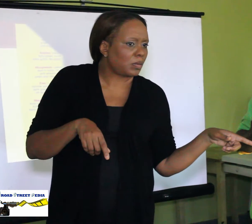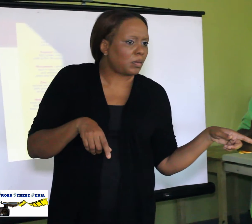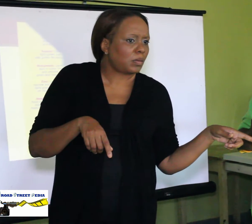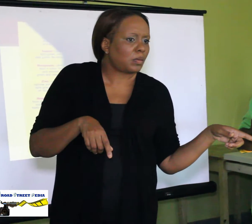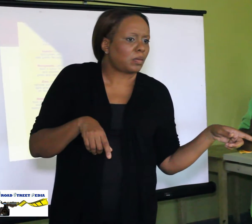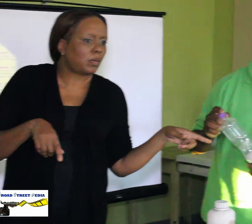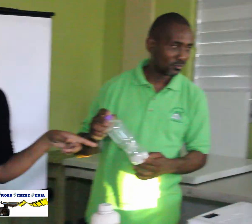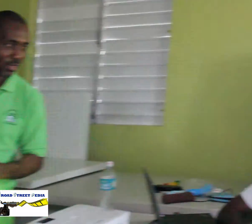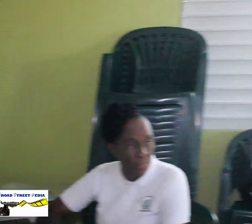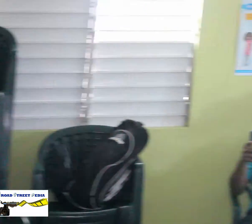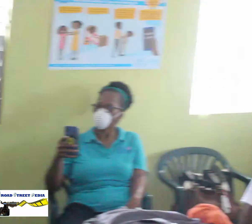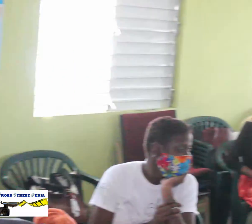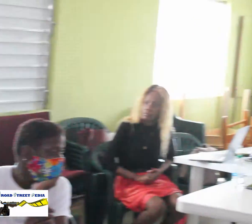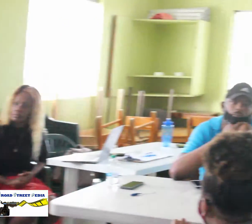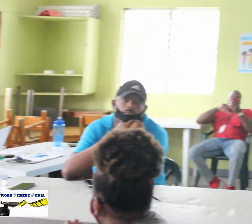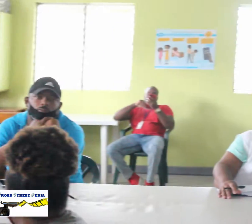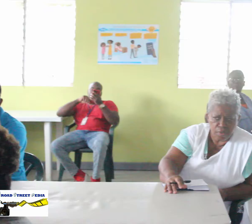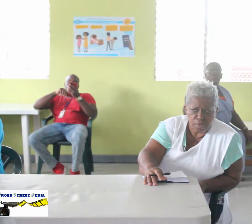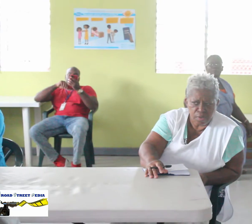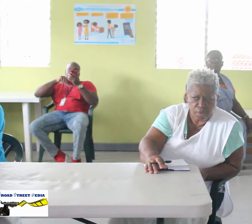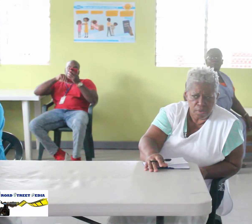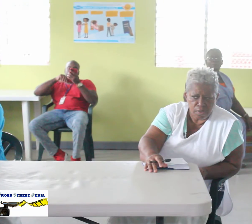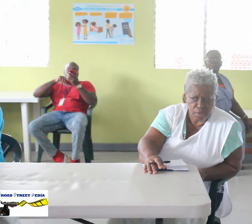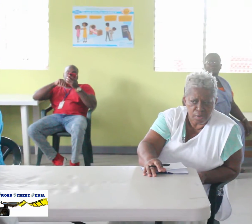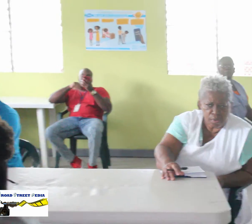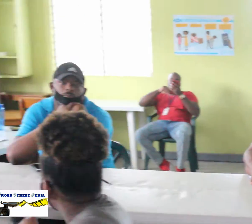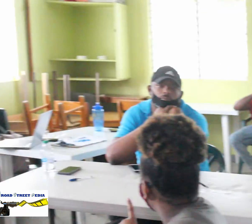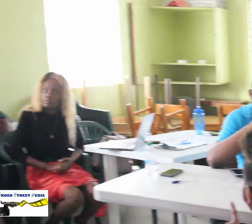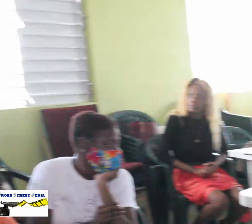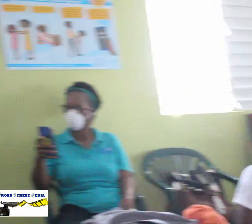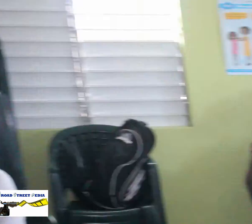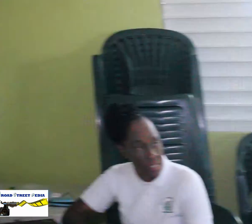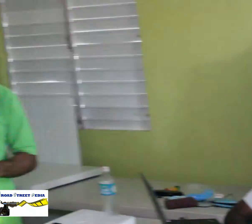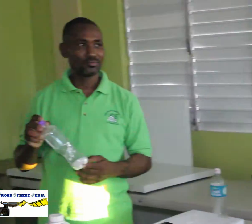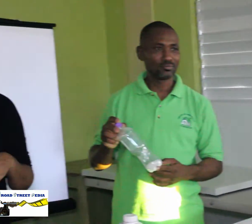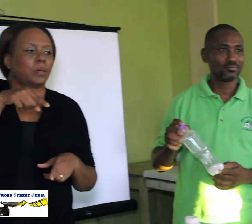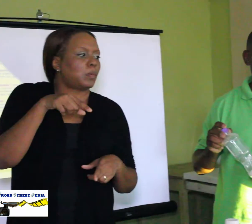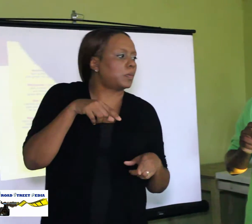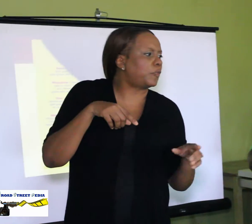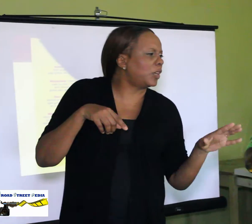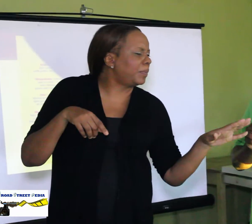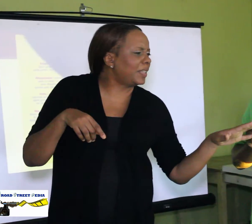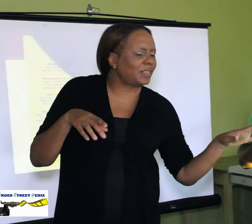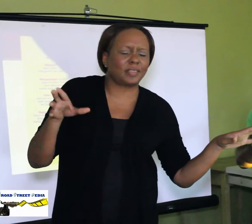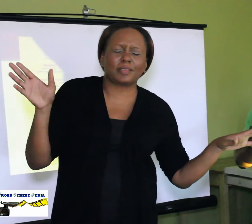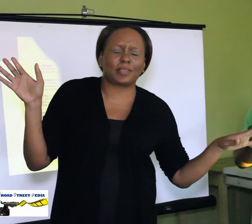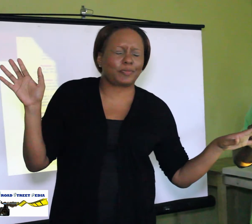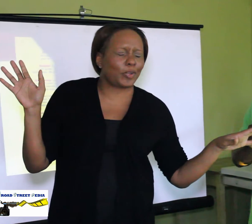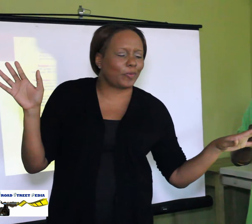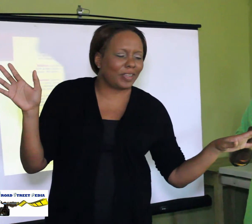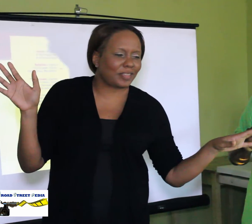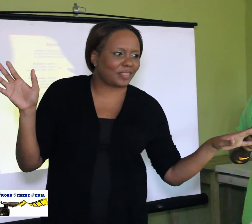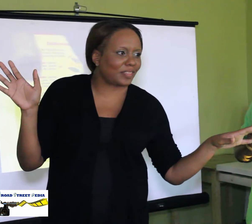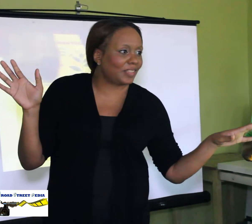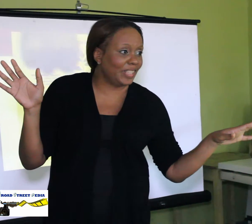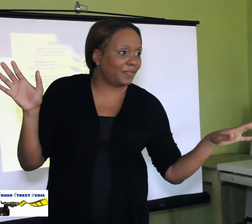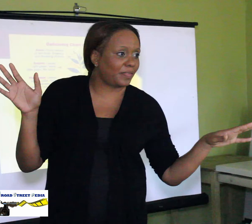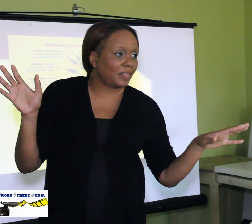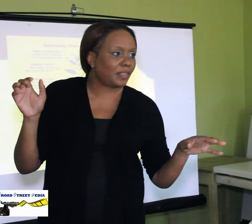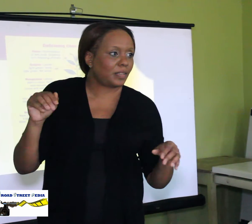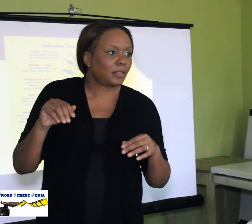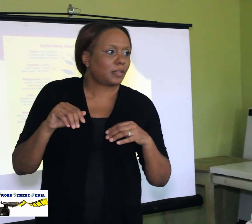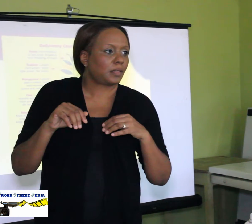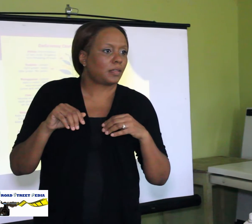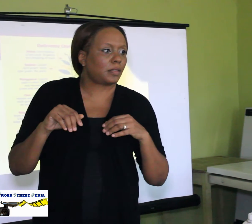fertilizer on the leaves if it is what we call a foliar. Foliar means a foliar feed. So what? Leaf